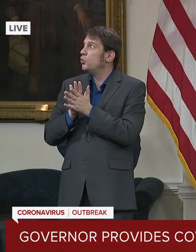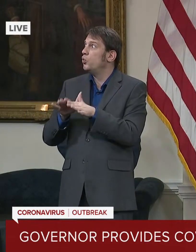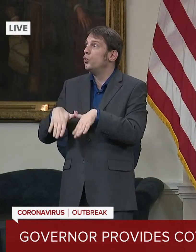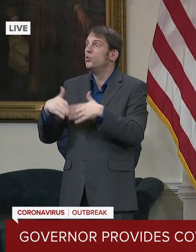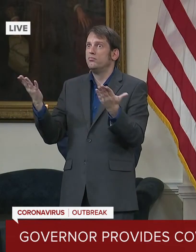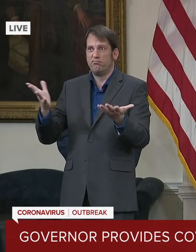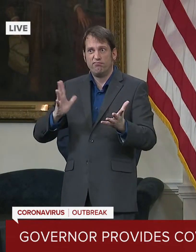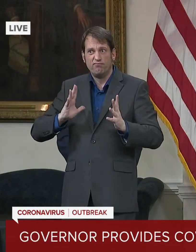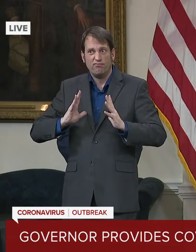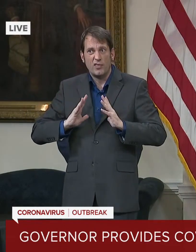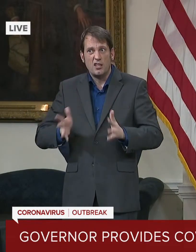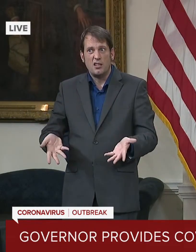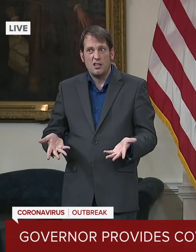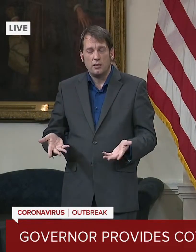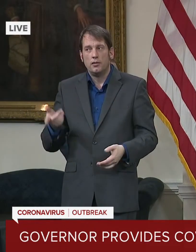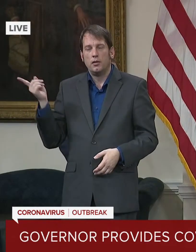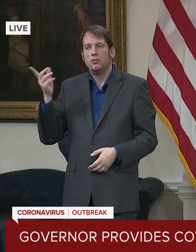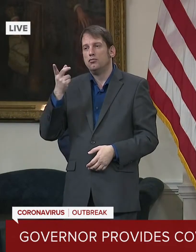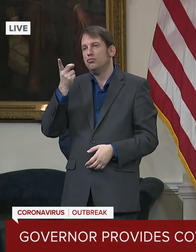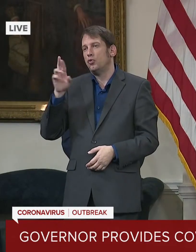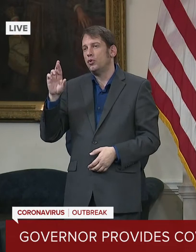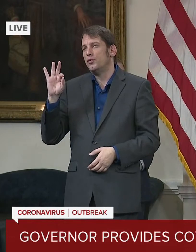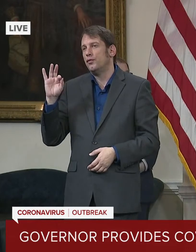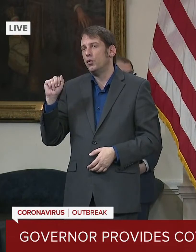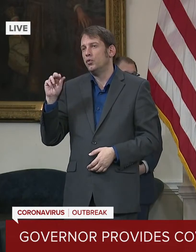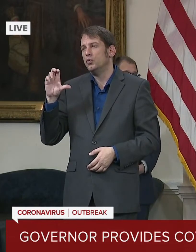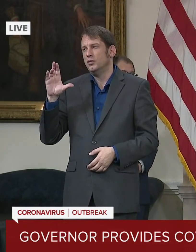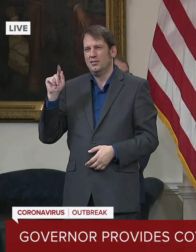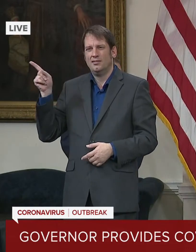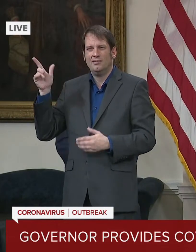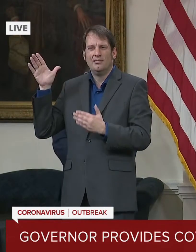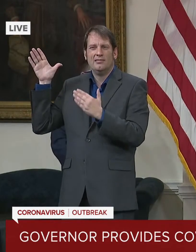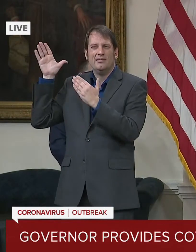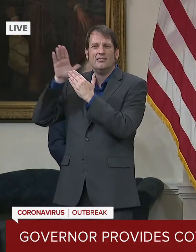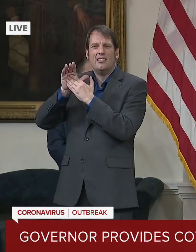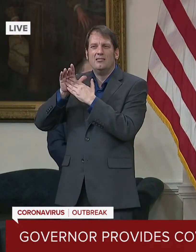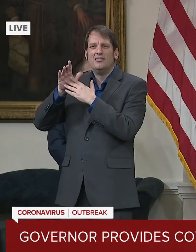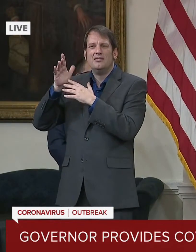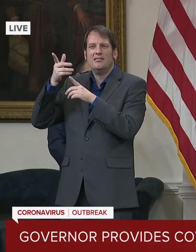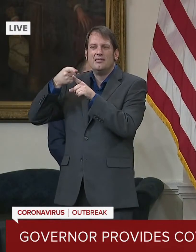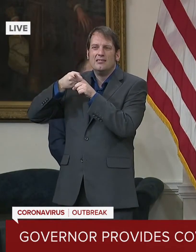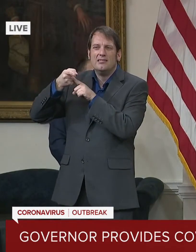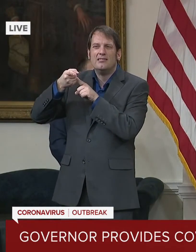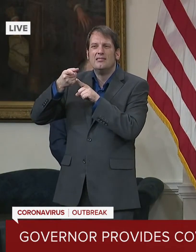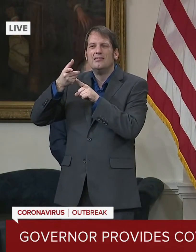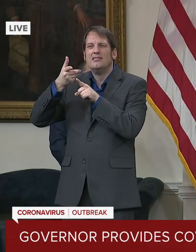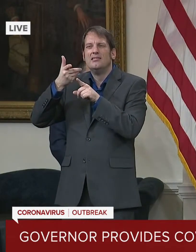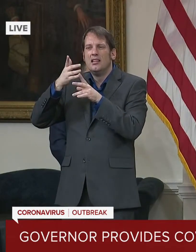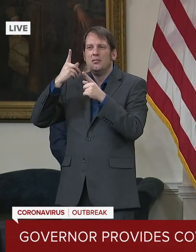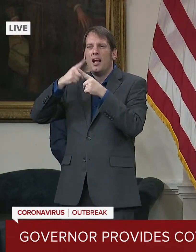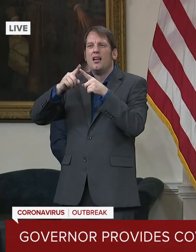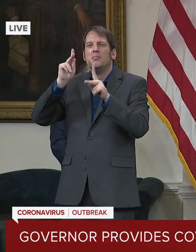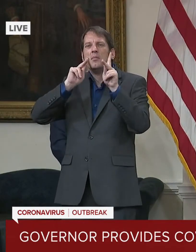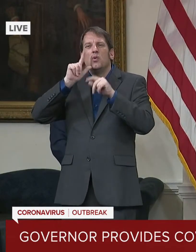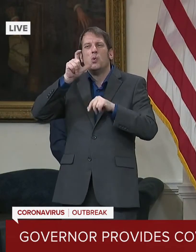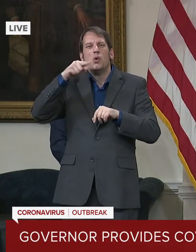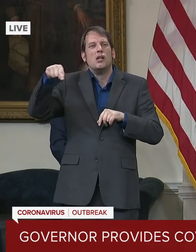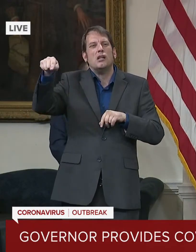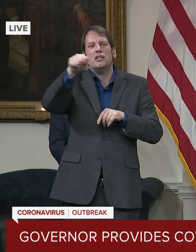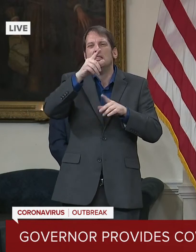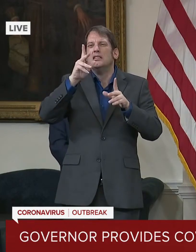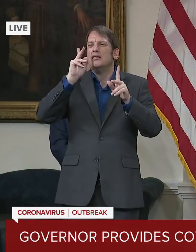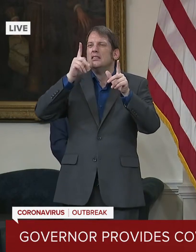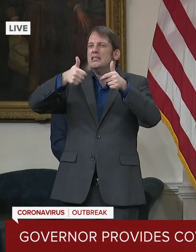Fauci, all the top federal experts, all the top health experts at the State Board of Education, Joe